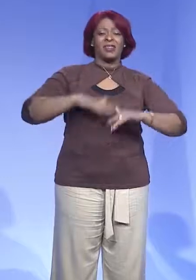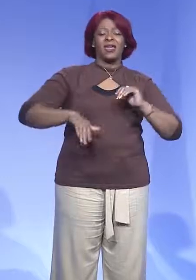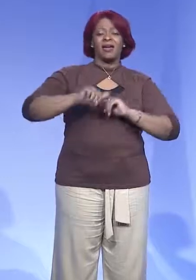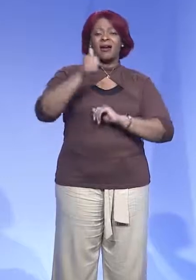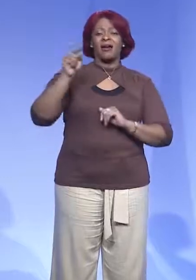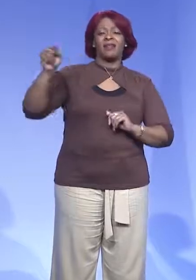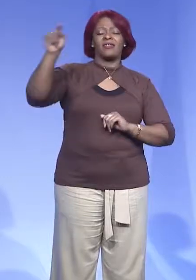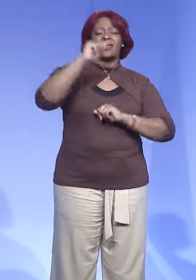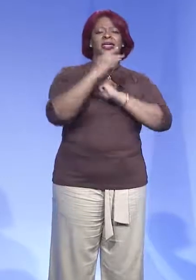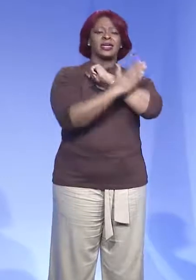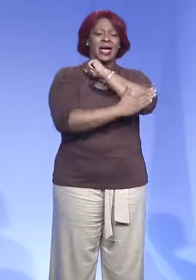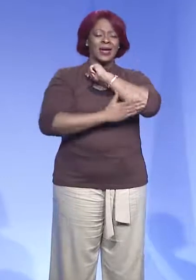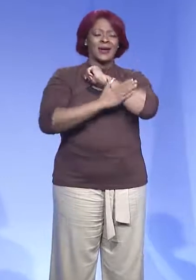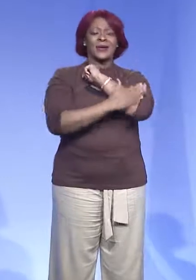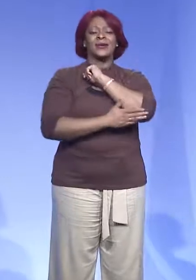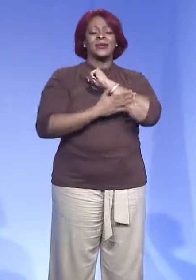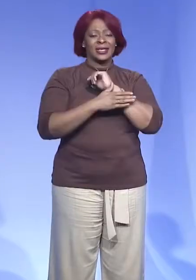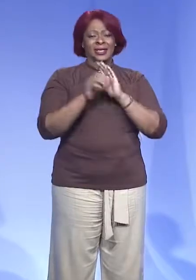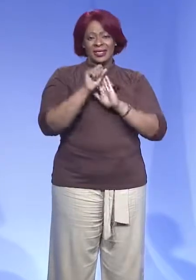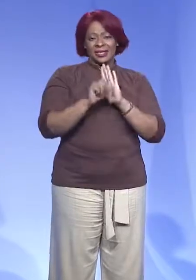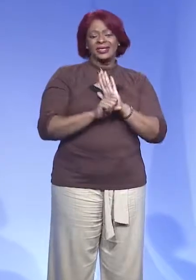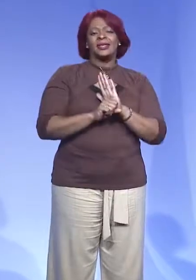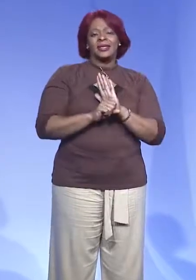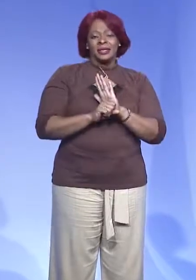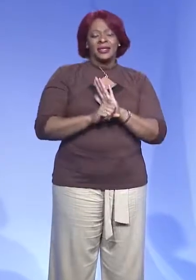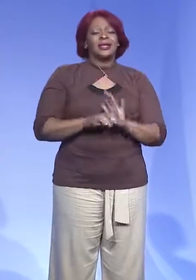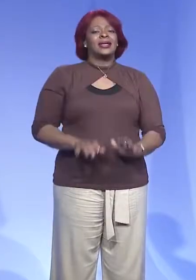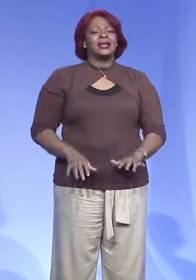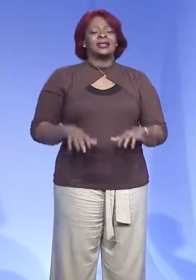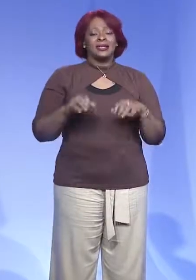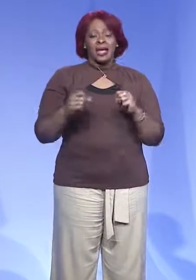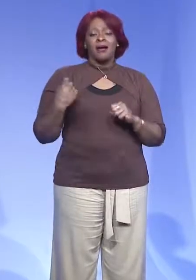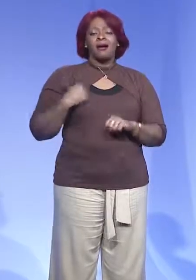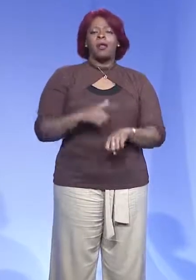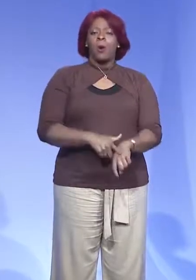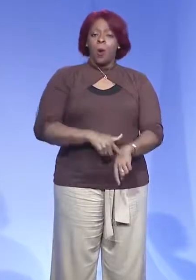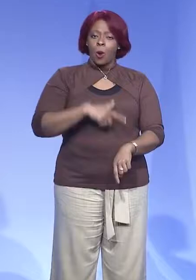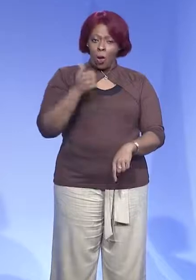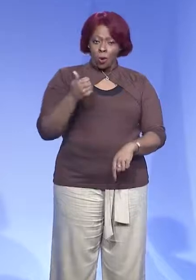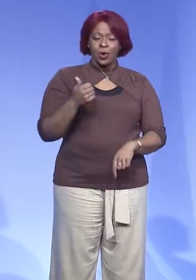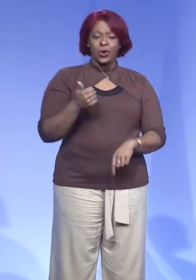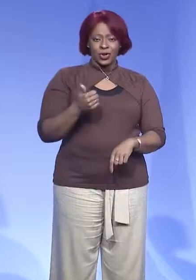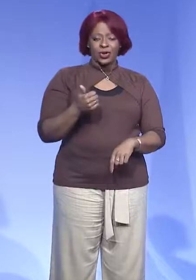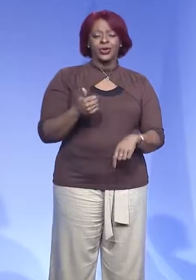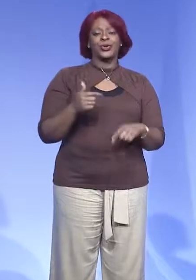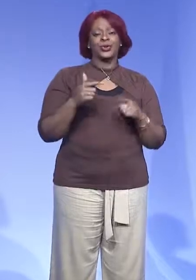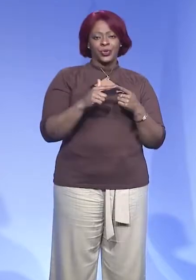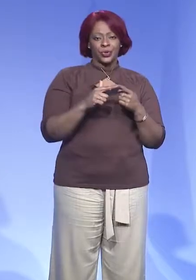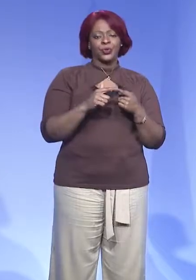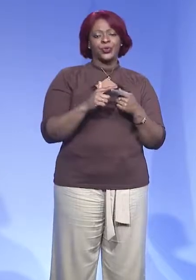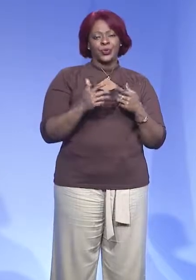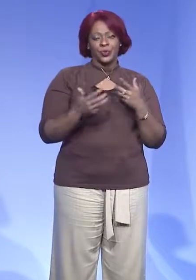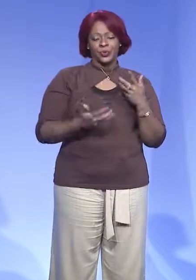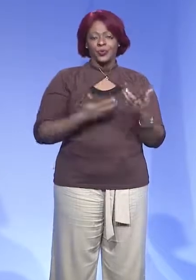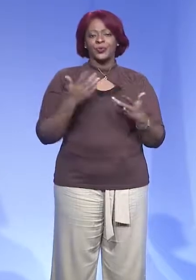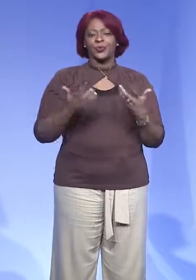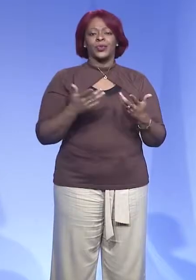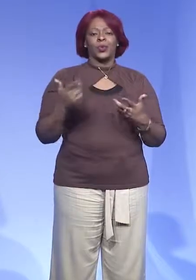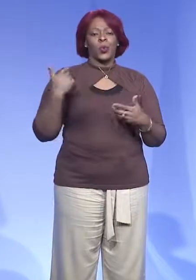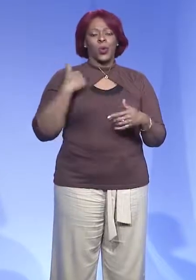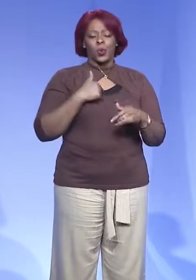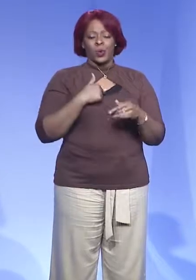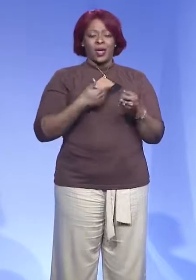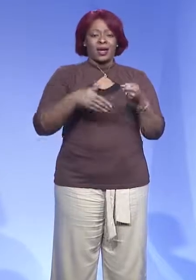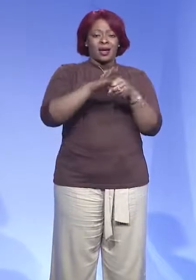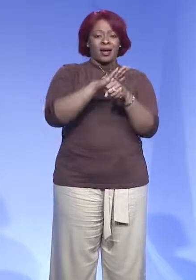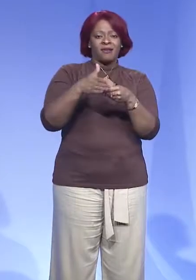certain other counties in the state, it will take us longer to get to where we have covered